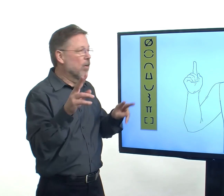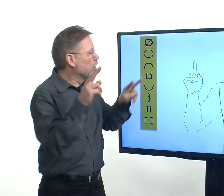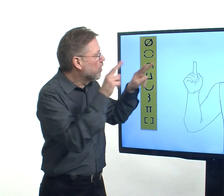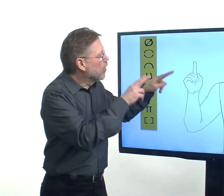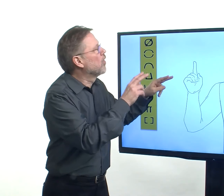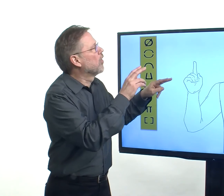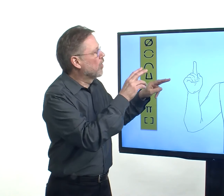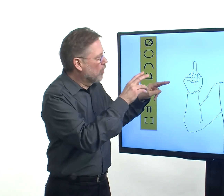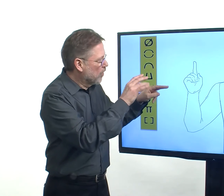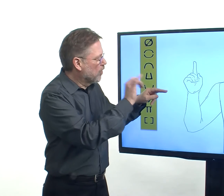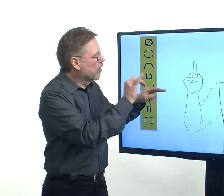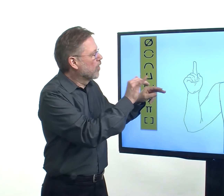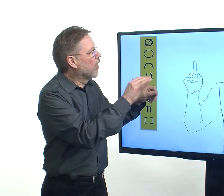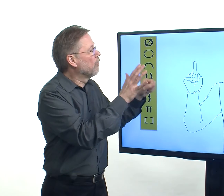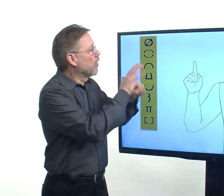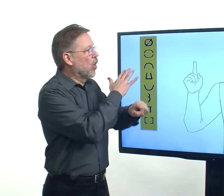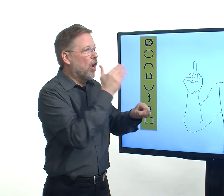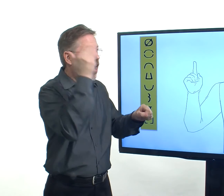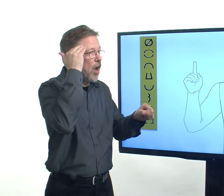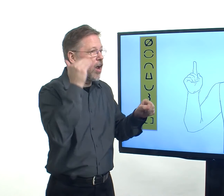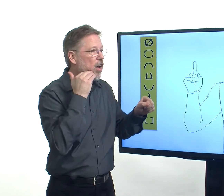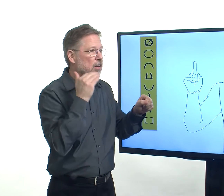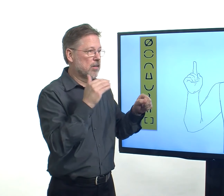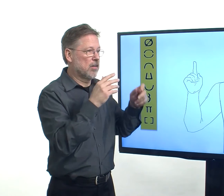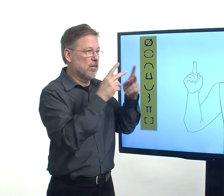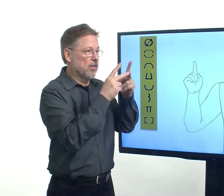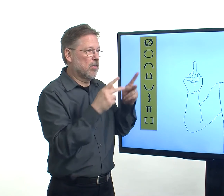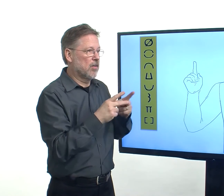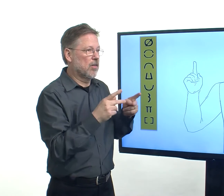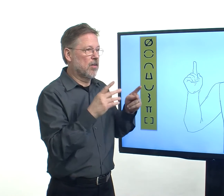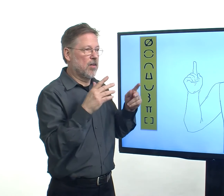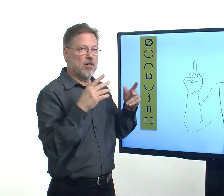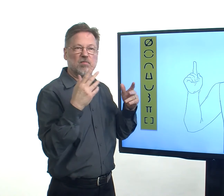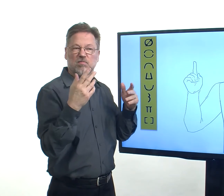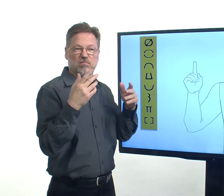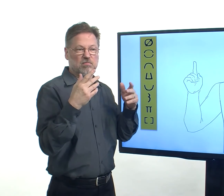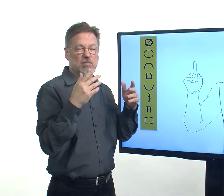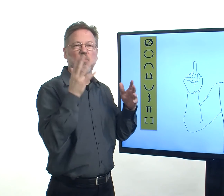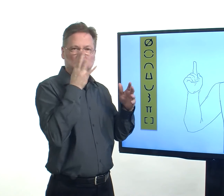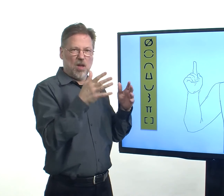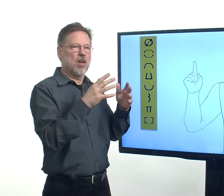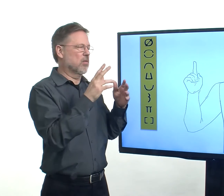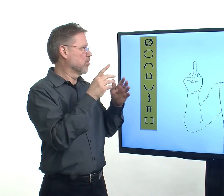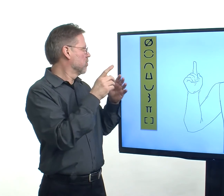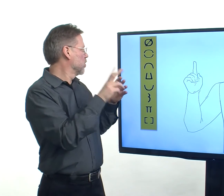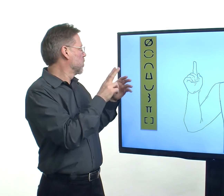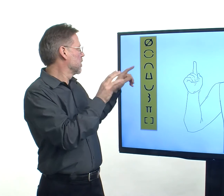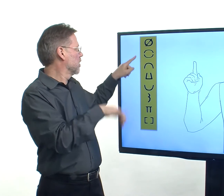You see that if the location spans the entire head, this symbol is used.